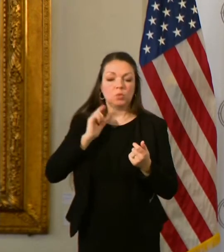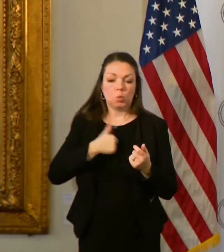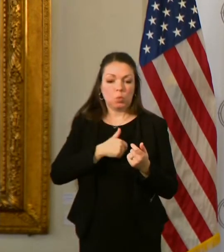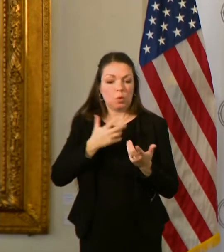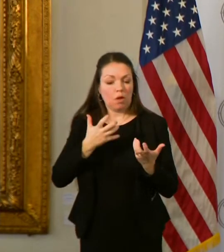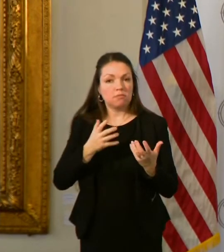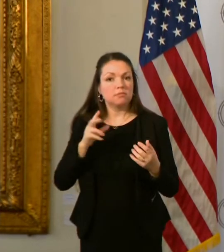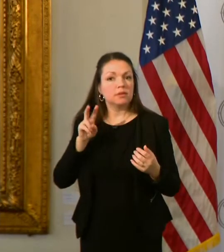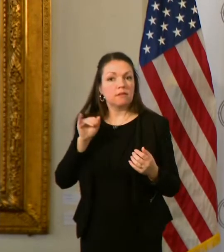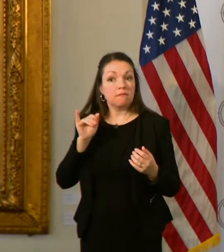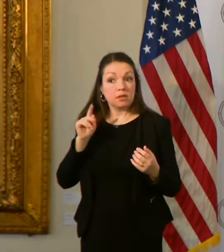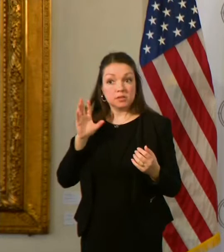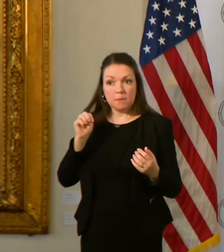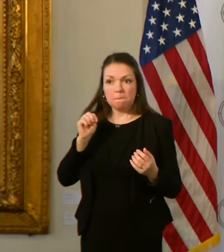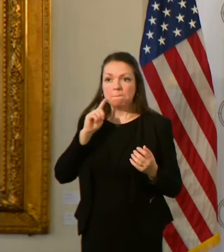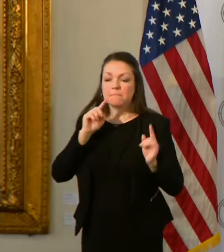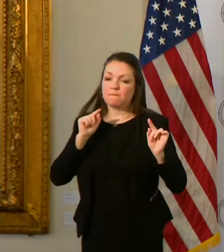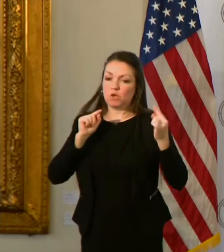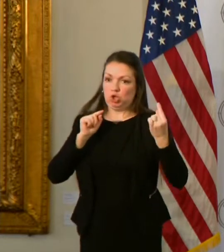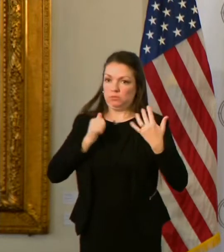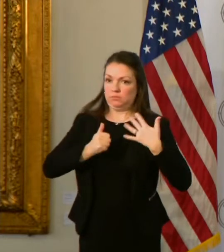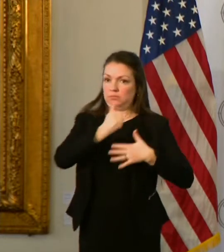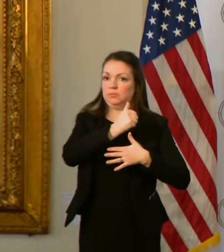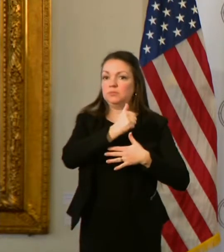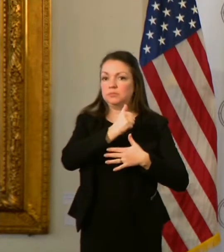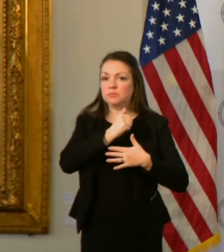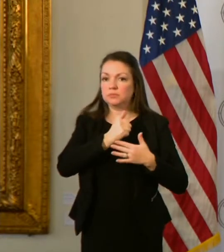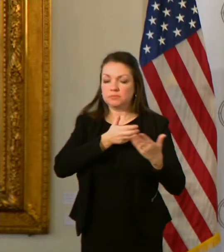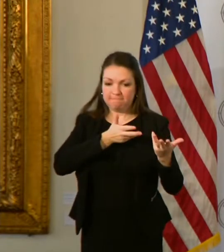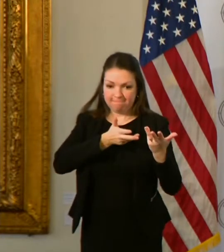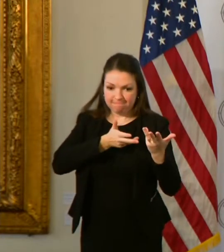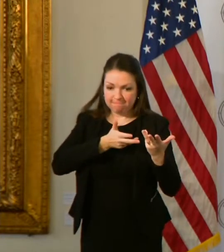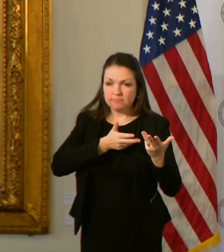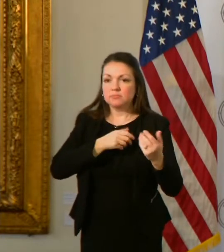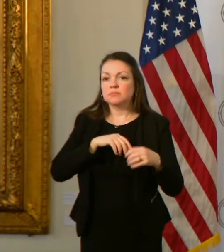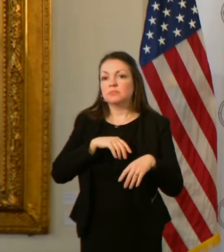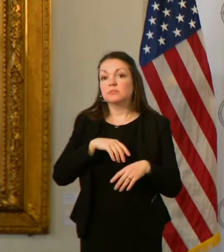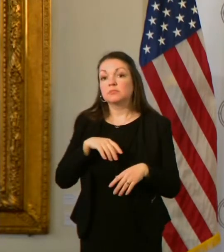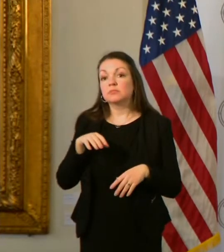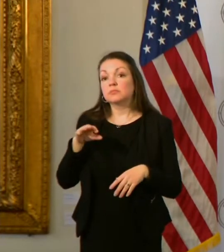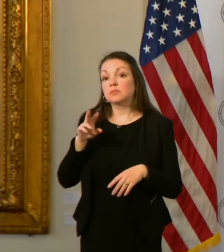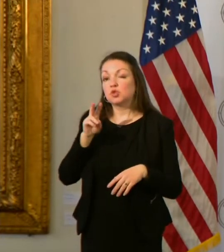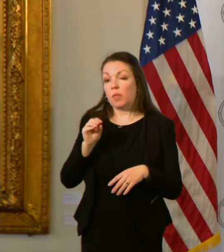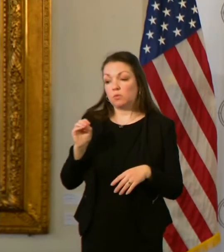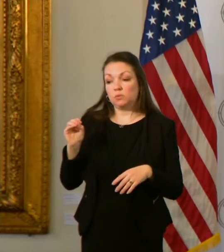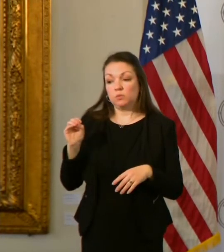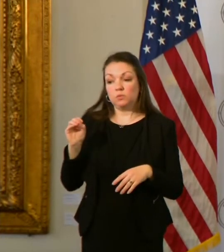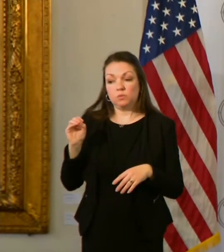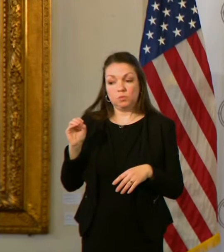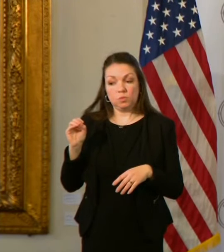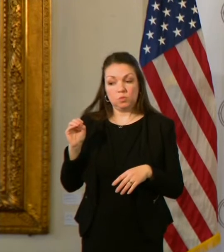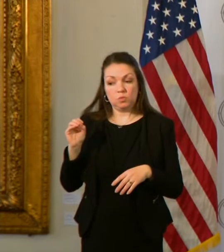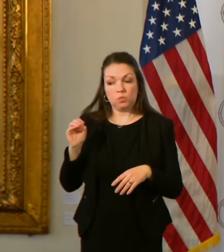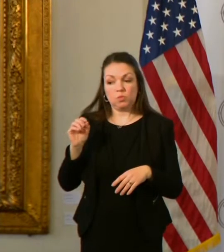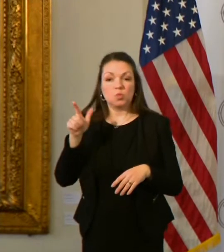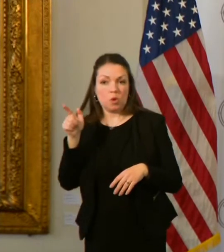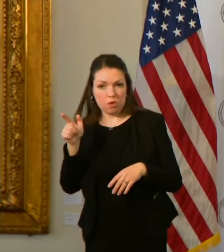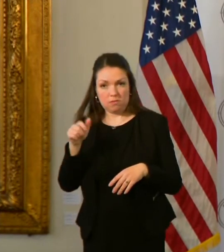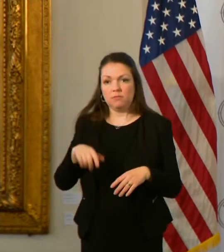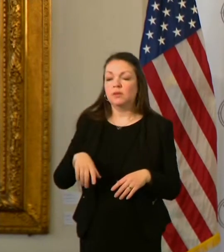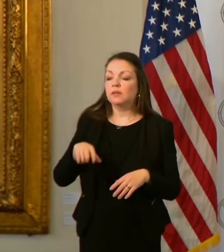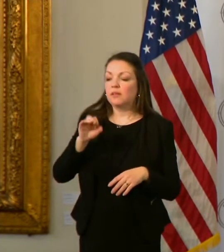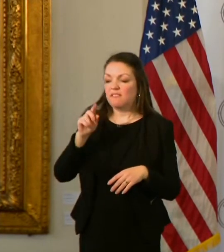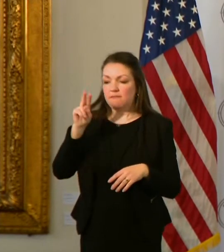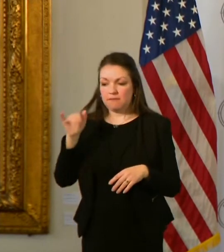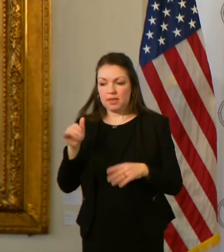first. In 2021, the Felony Review Unit approved 438 sex